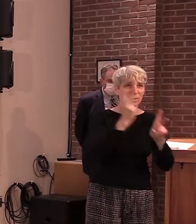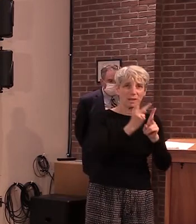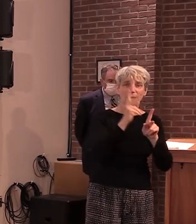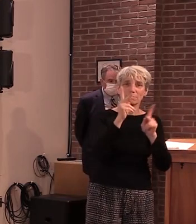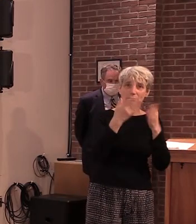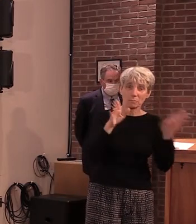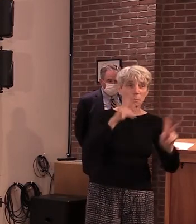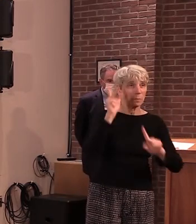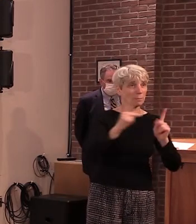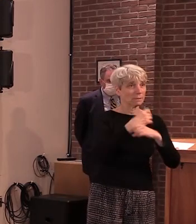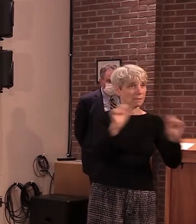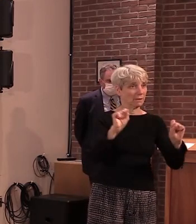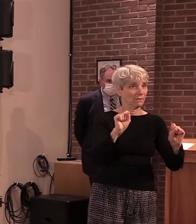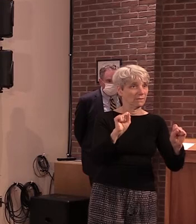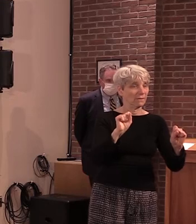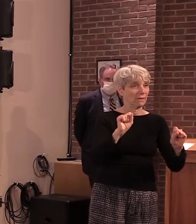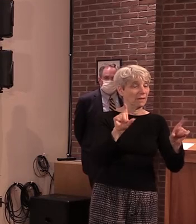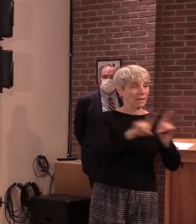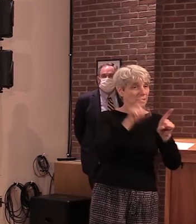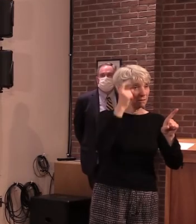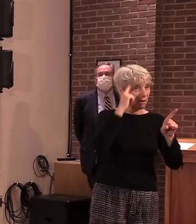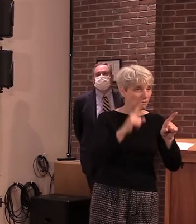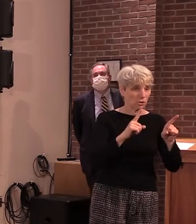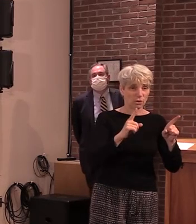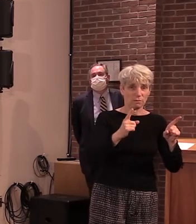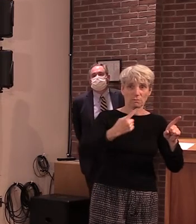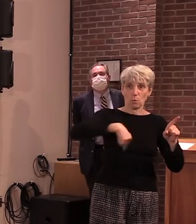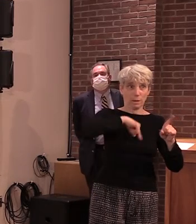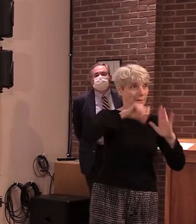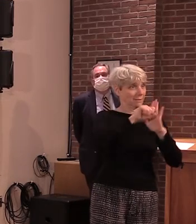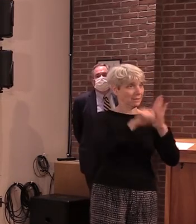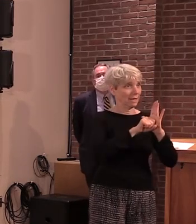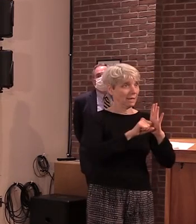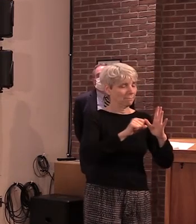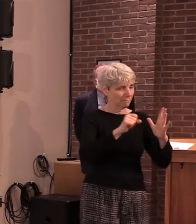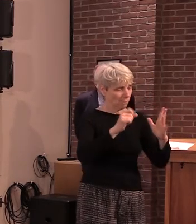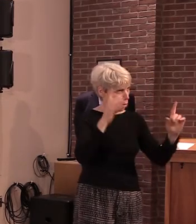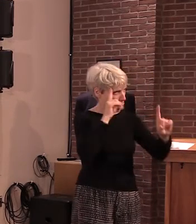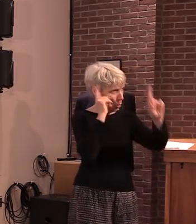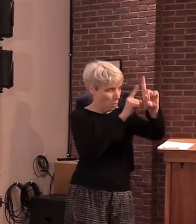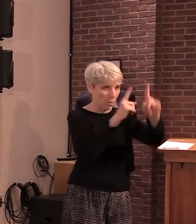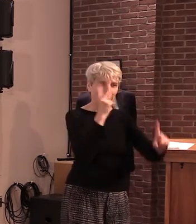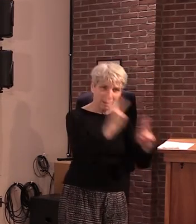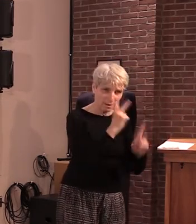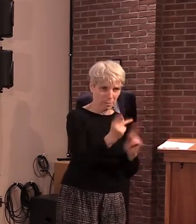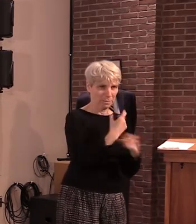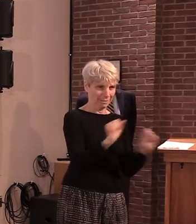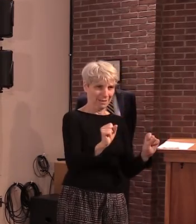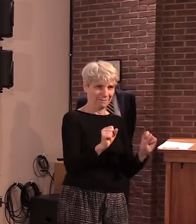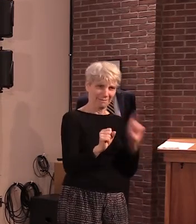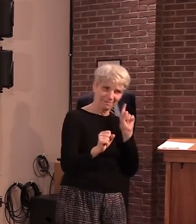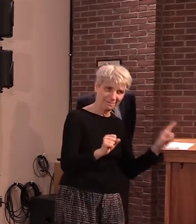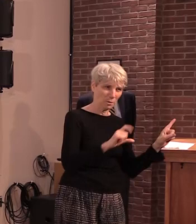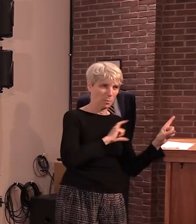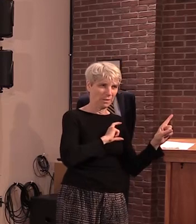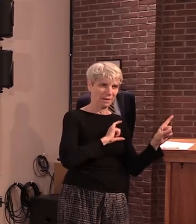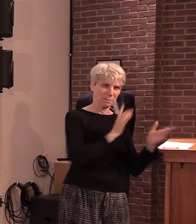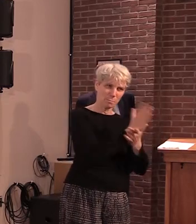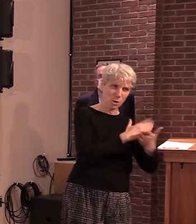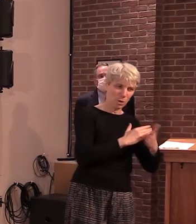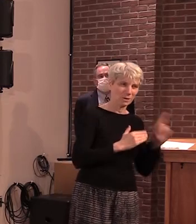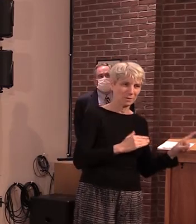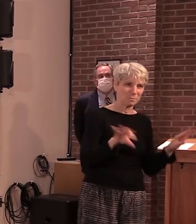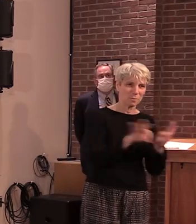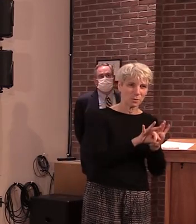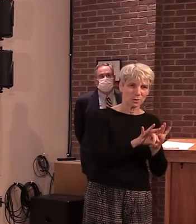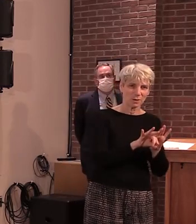government is public safety, and they're on the front lines of that. So it's unfortunate that that there